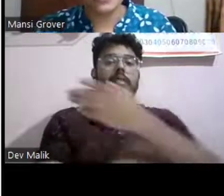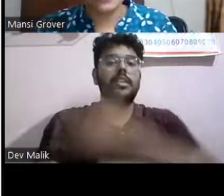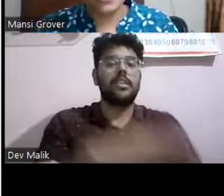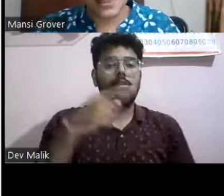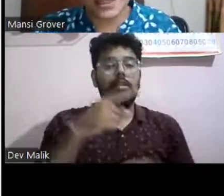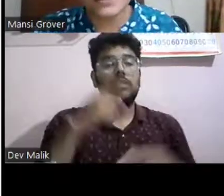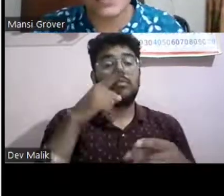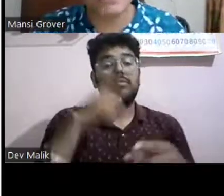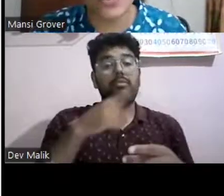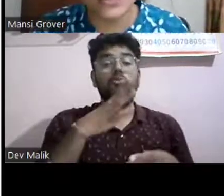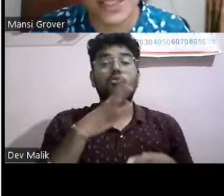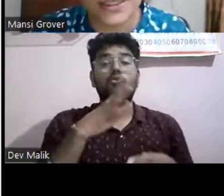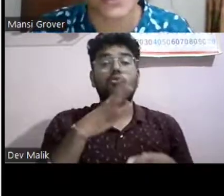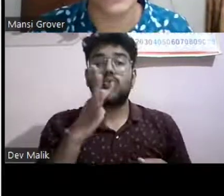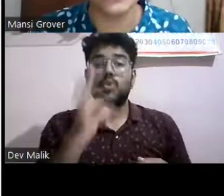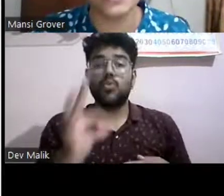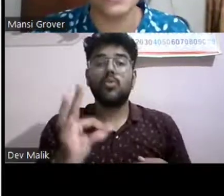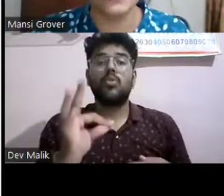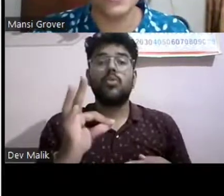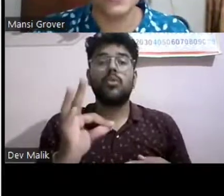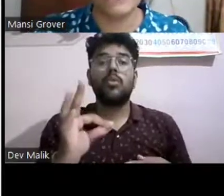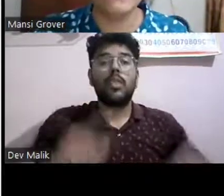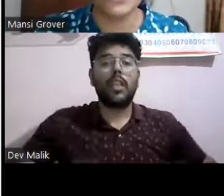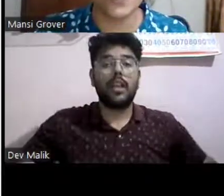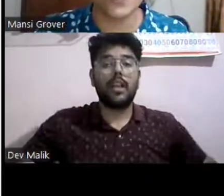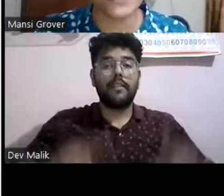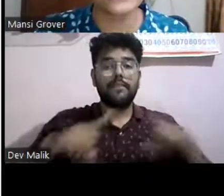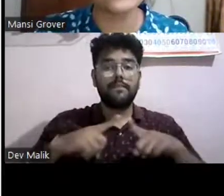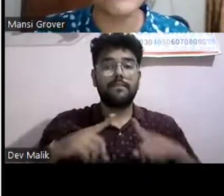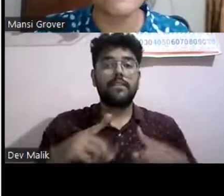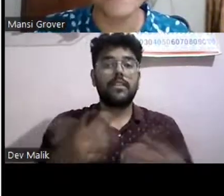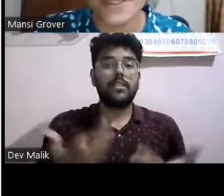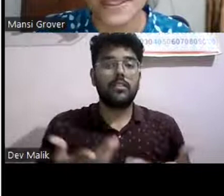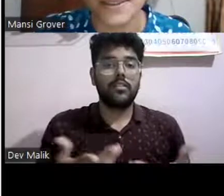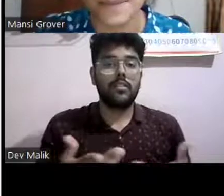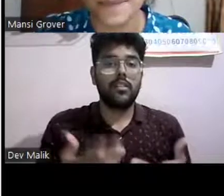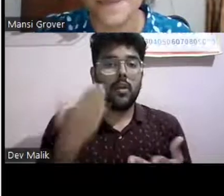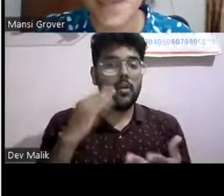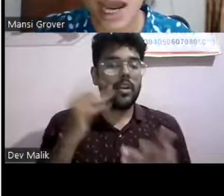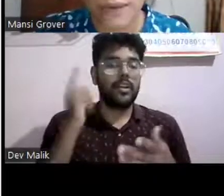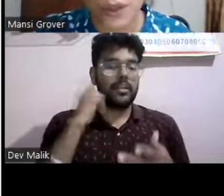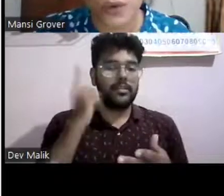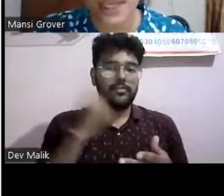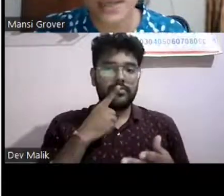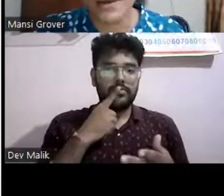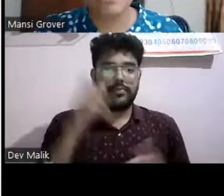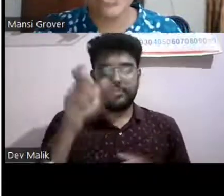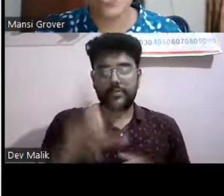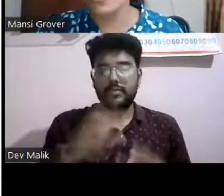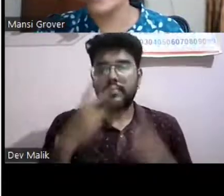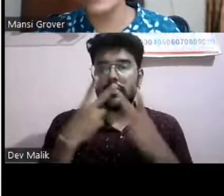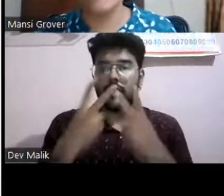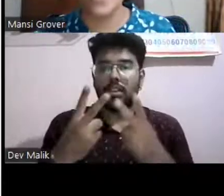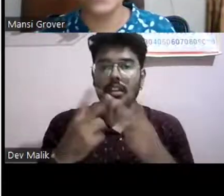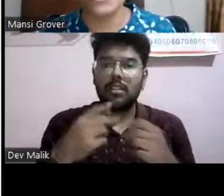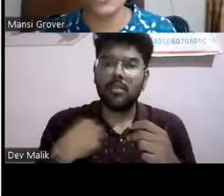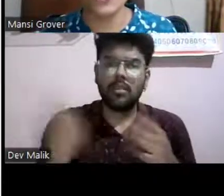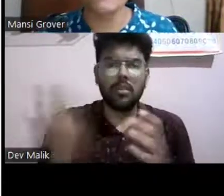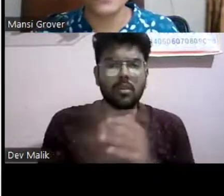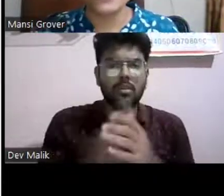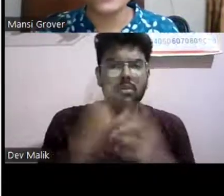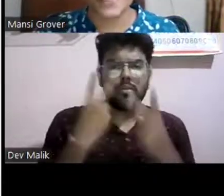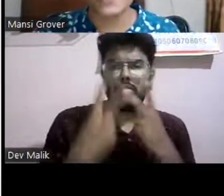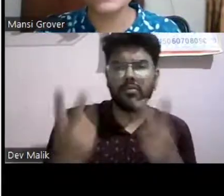reality, in its embodied reality? When we look at a deaf person, are we looking beyond this binary